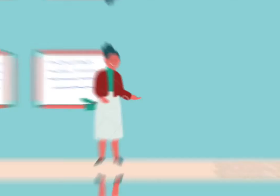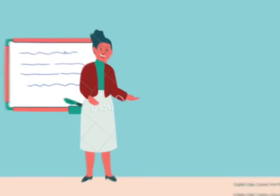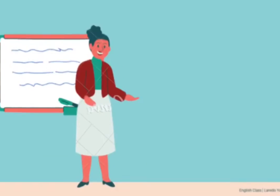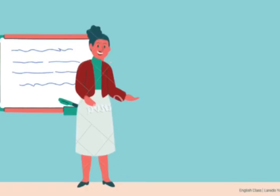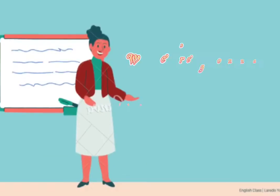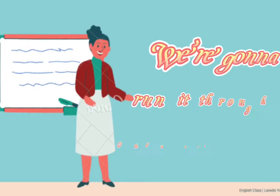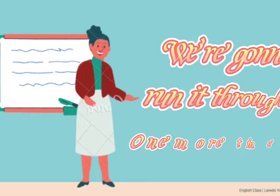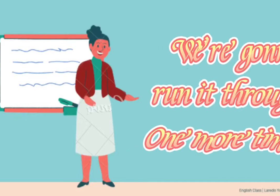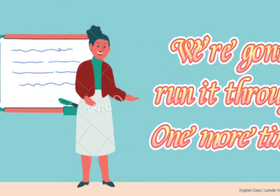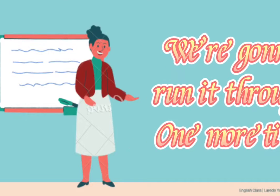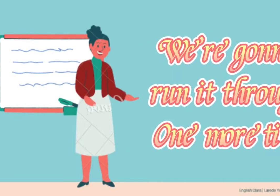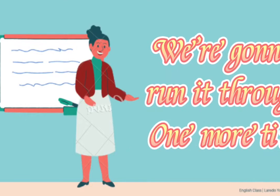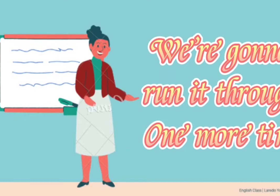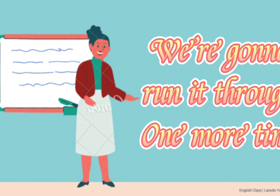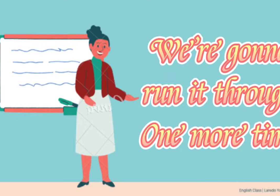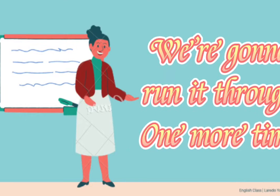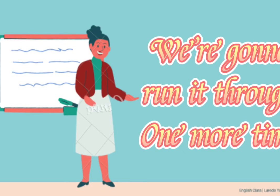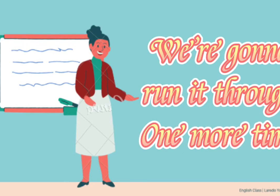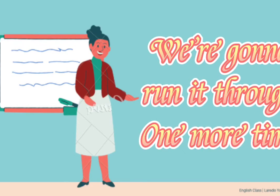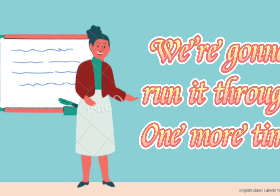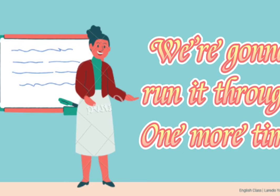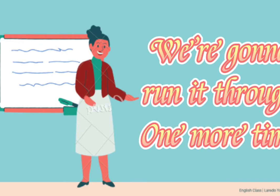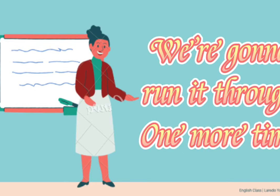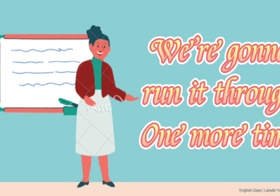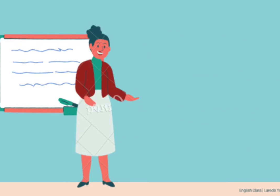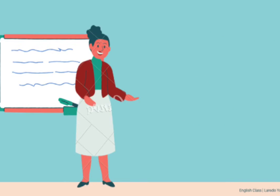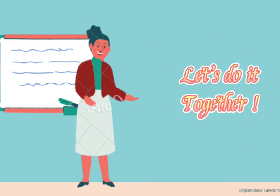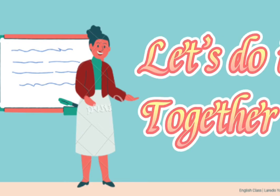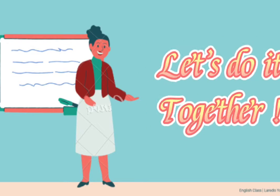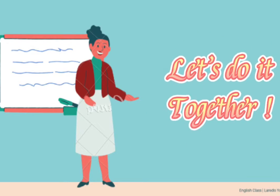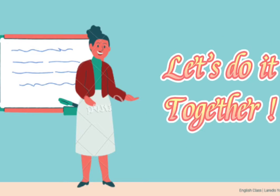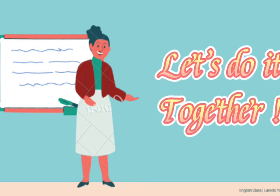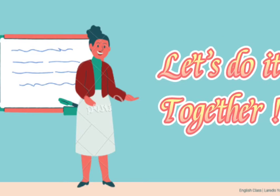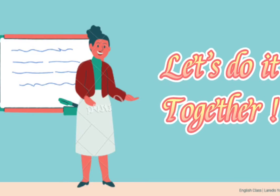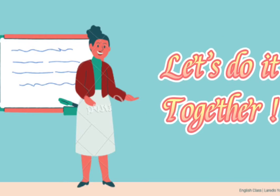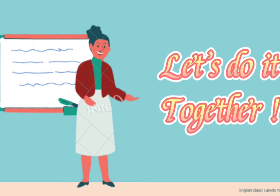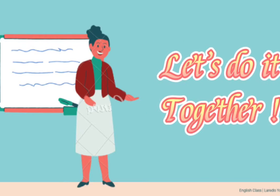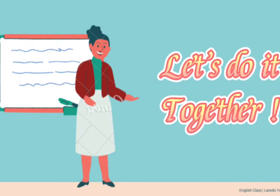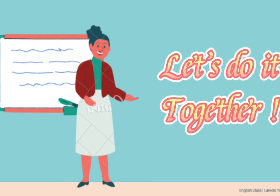So now we're gonna run it through one more time slowly and make sure you do it with me.